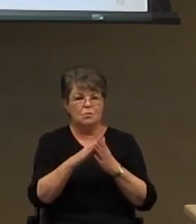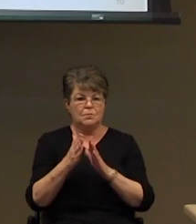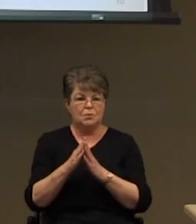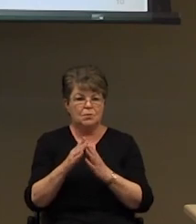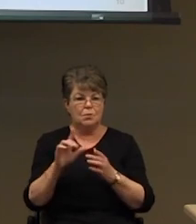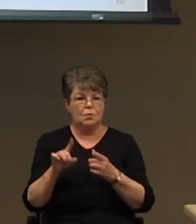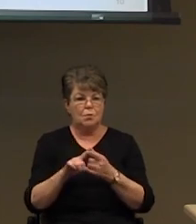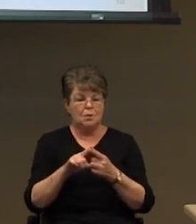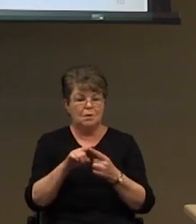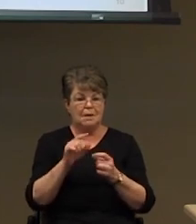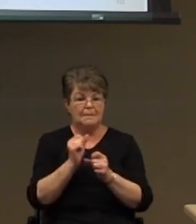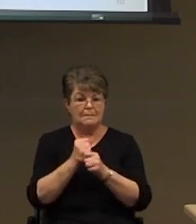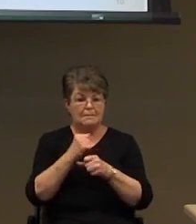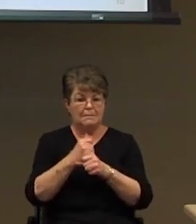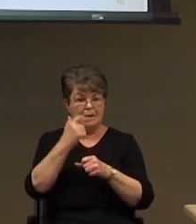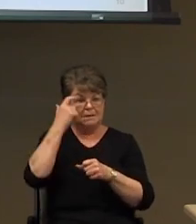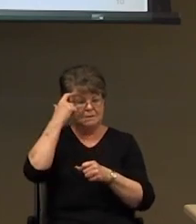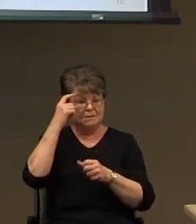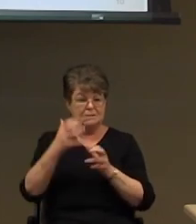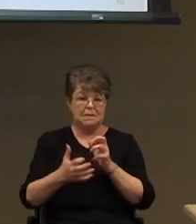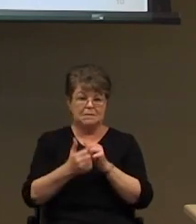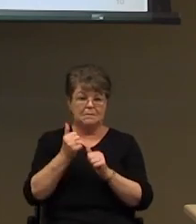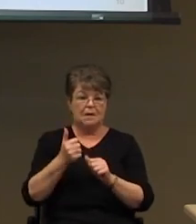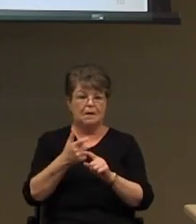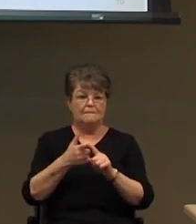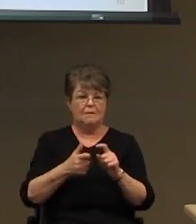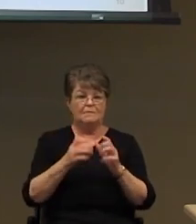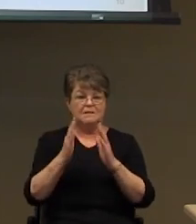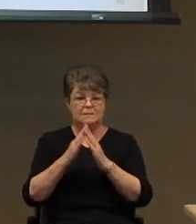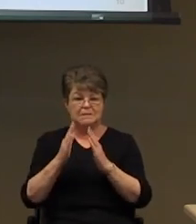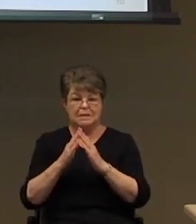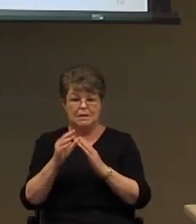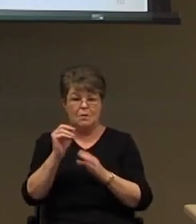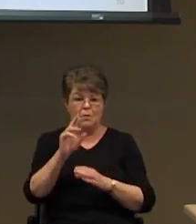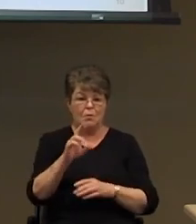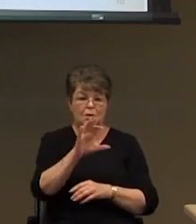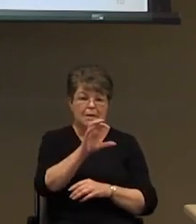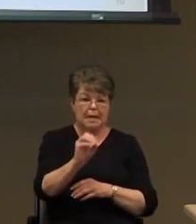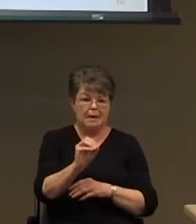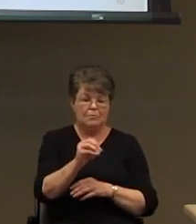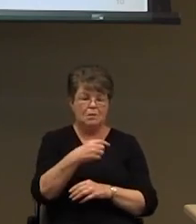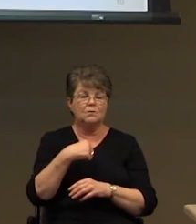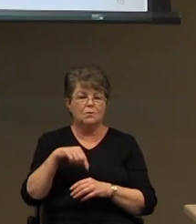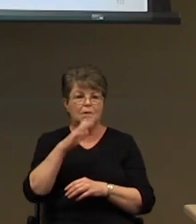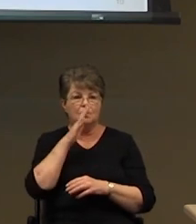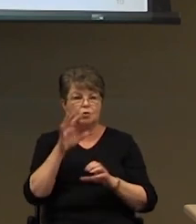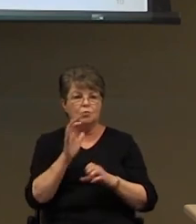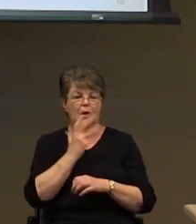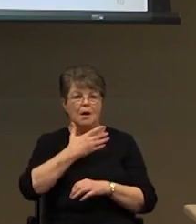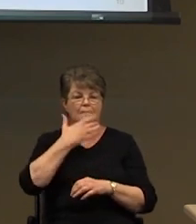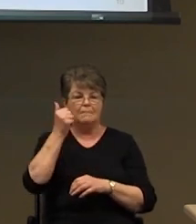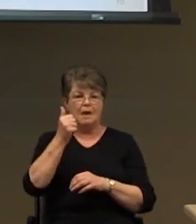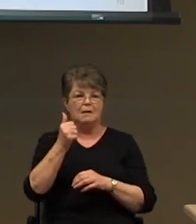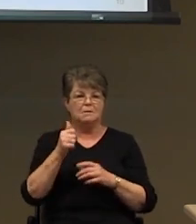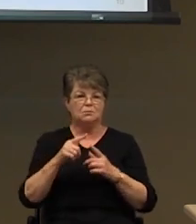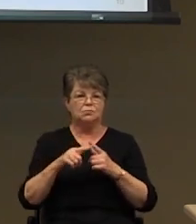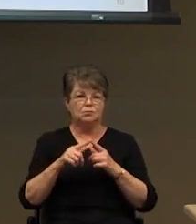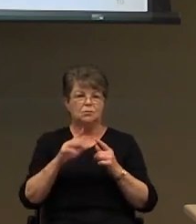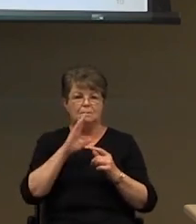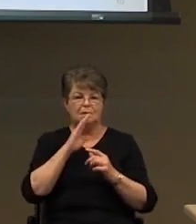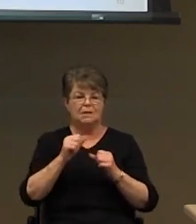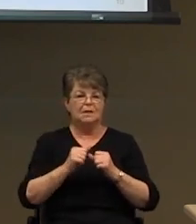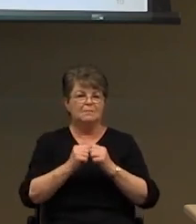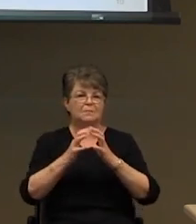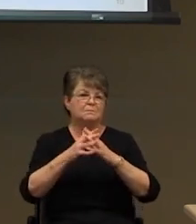it makes sense, particularly from the city or the county, we're going to do our best to be the implementation